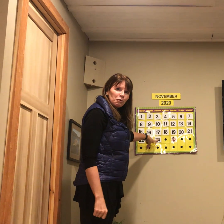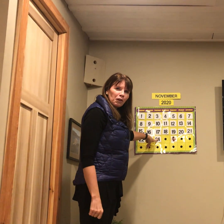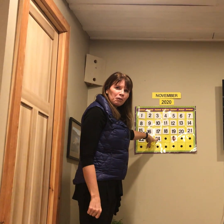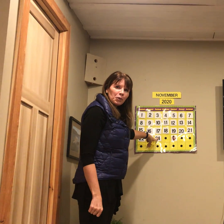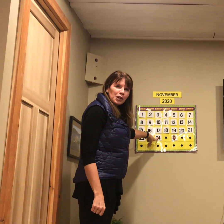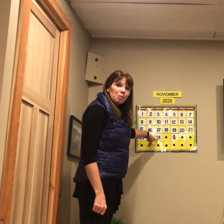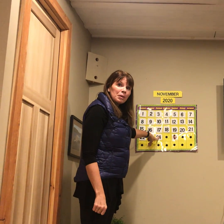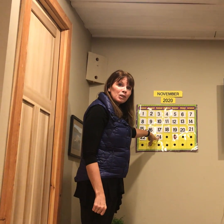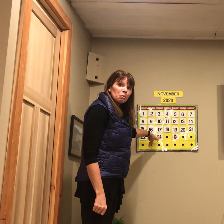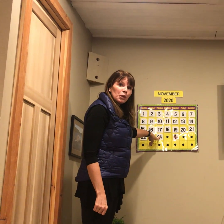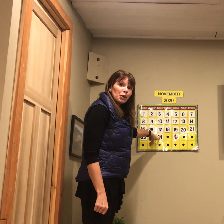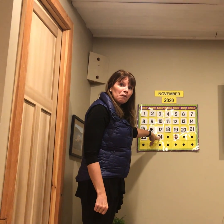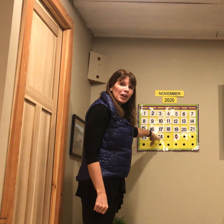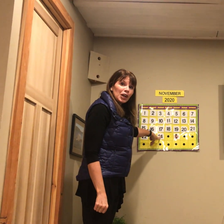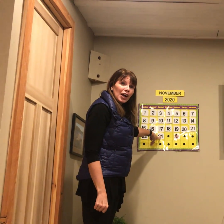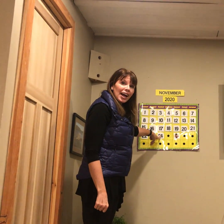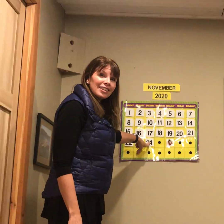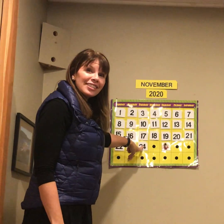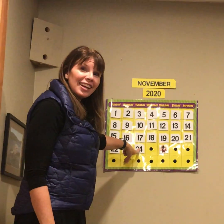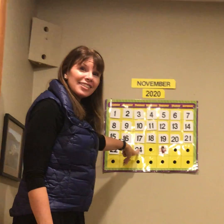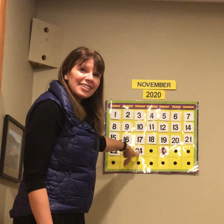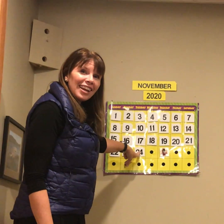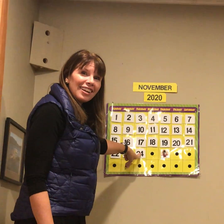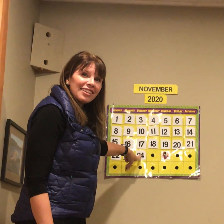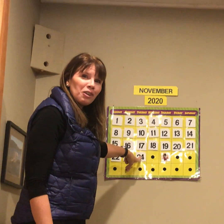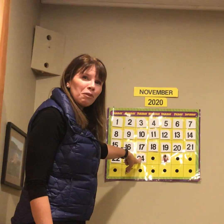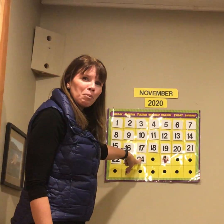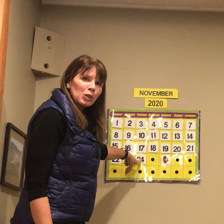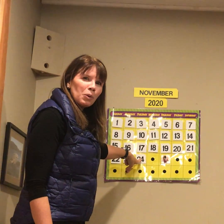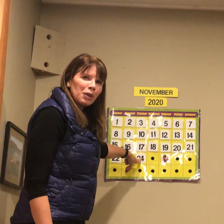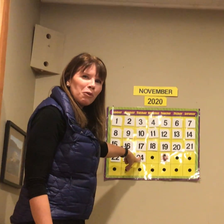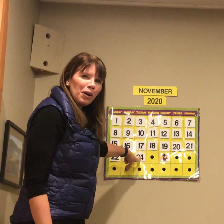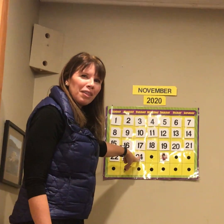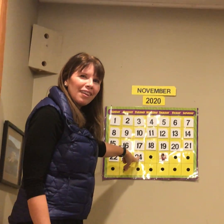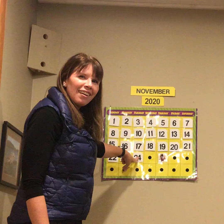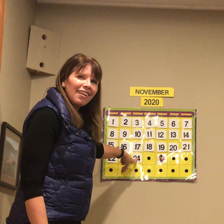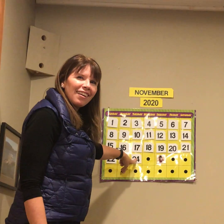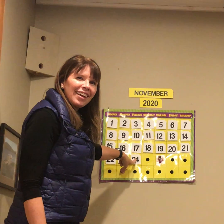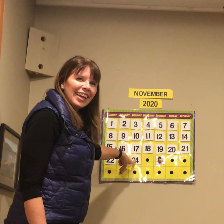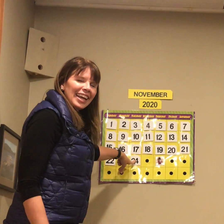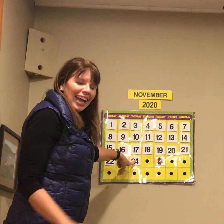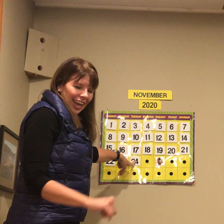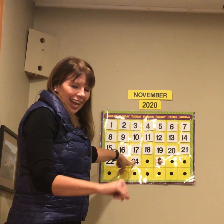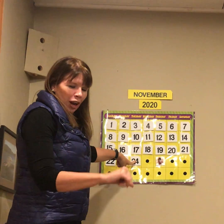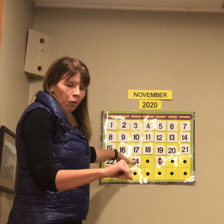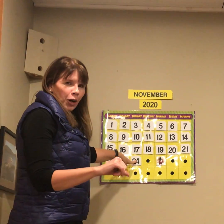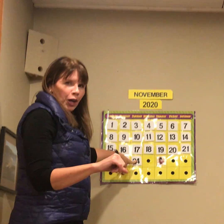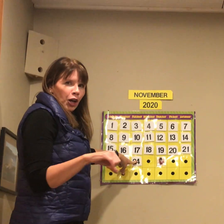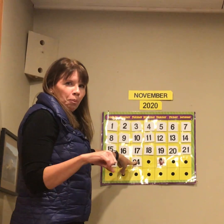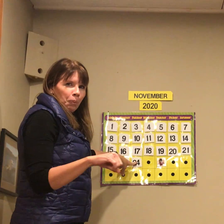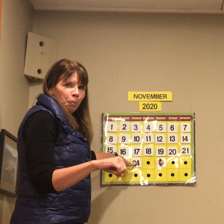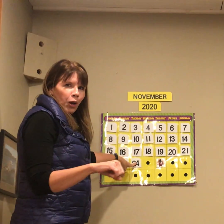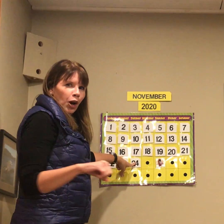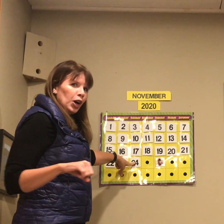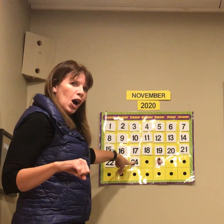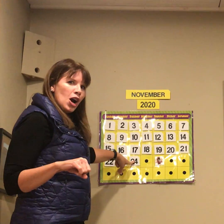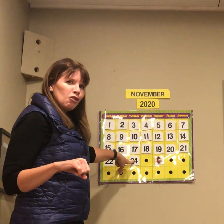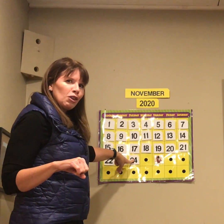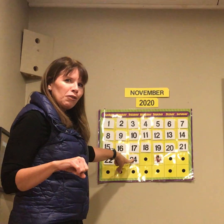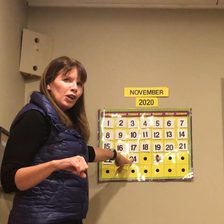front of you, can you please put your finger on today's date, November 24th? And we're going to put our car in